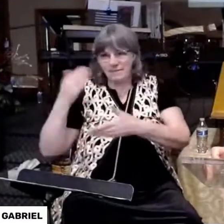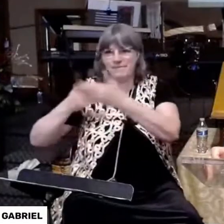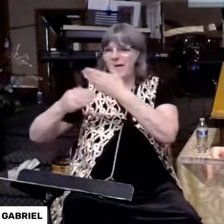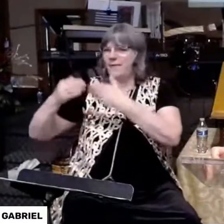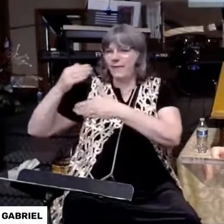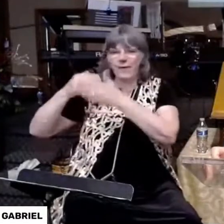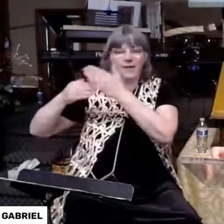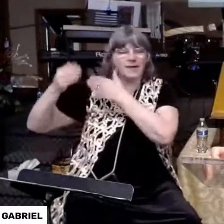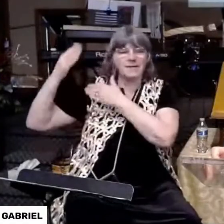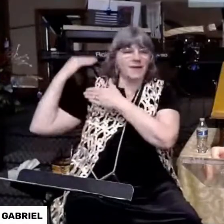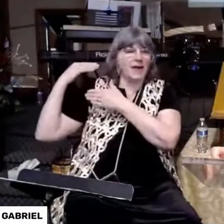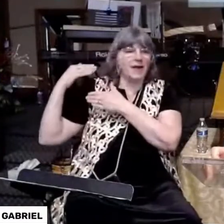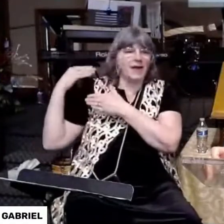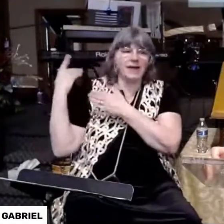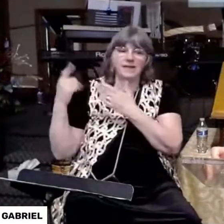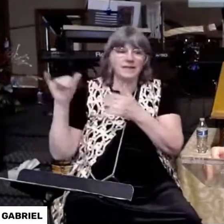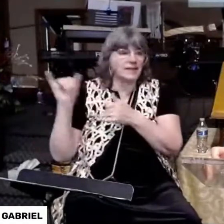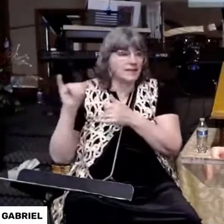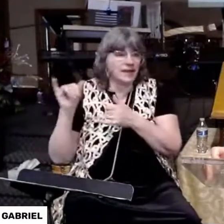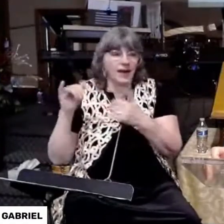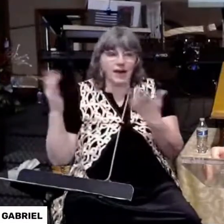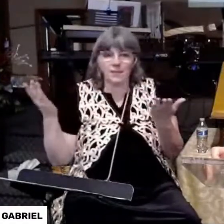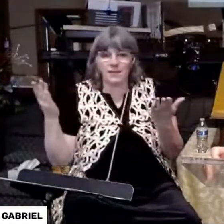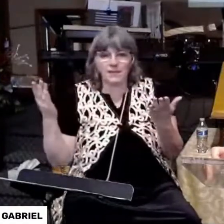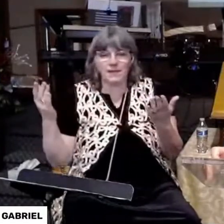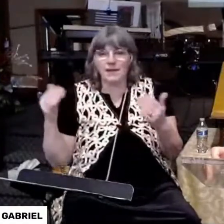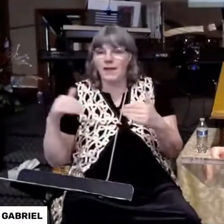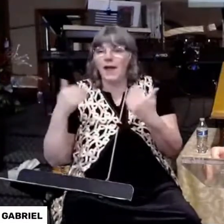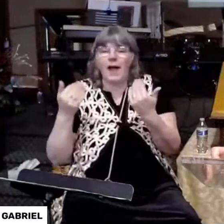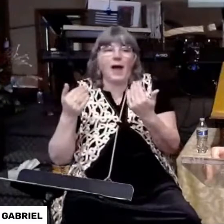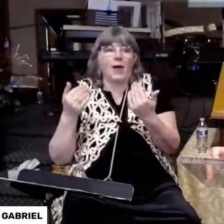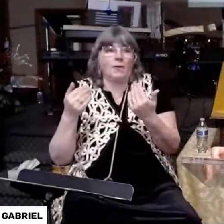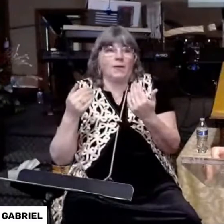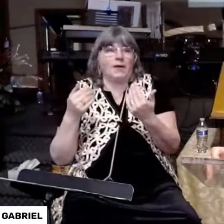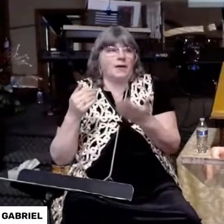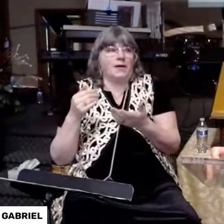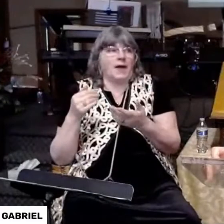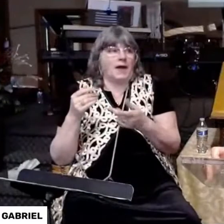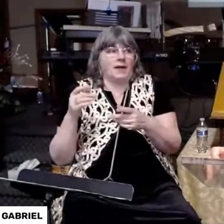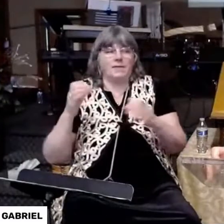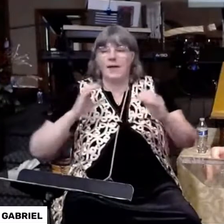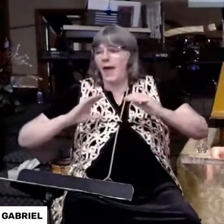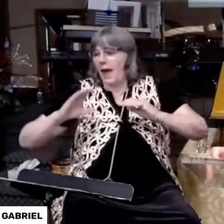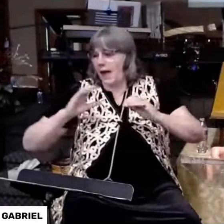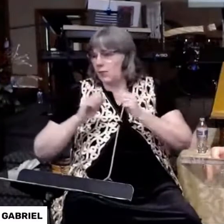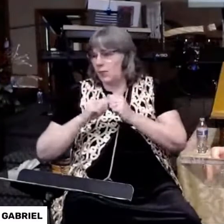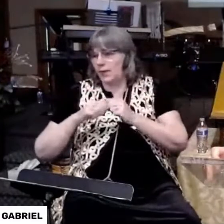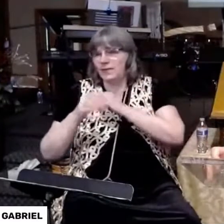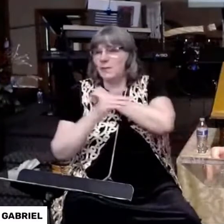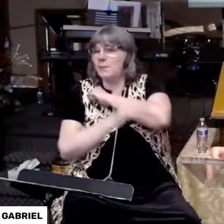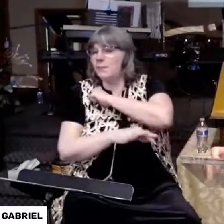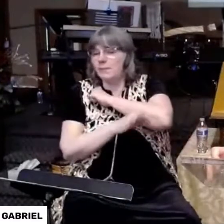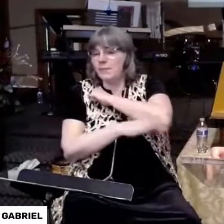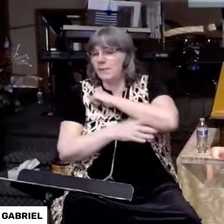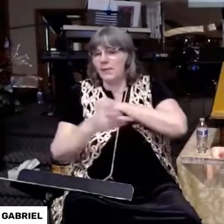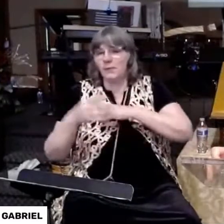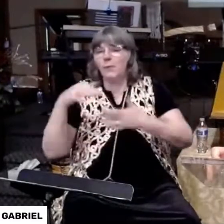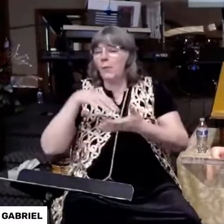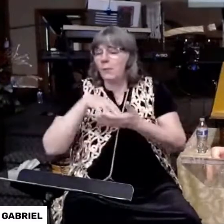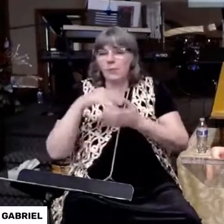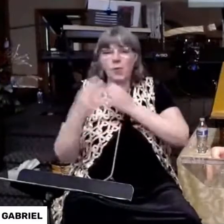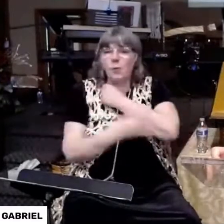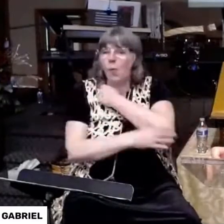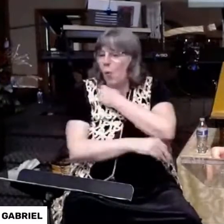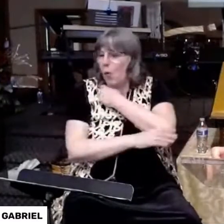workers, employees, the treatment of strangers in the land, the concern for the poor, the destitute, the